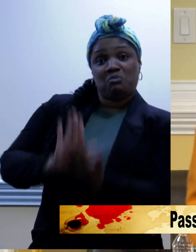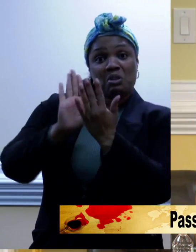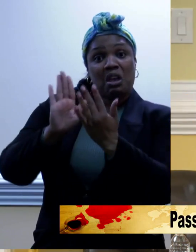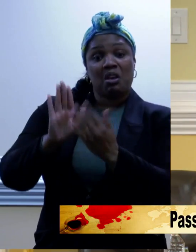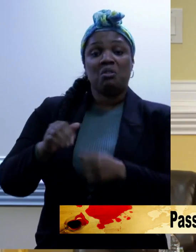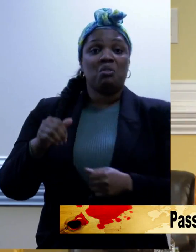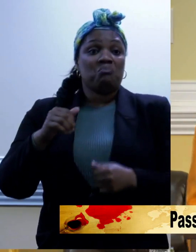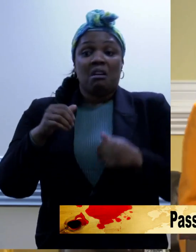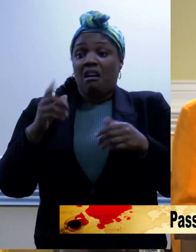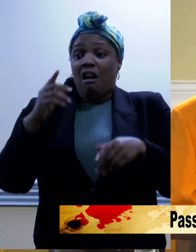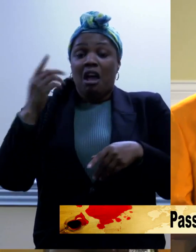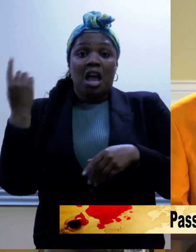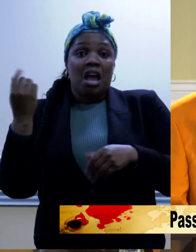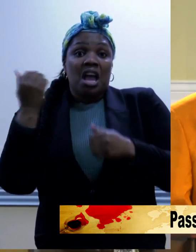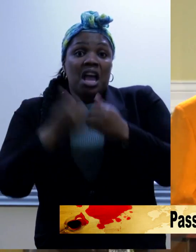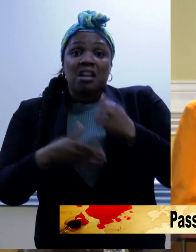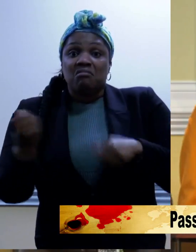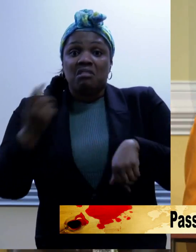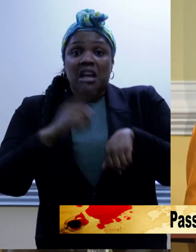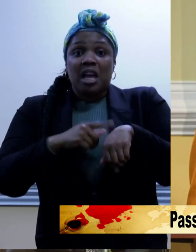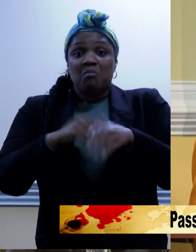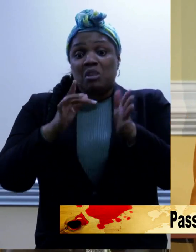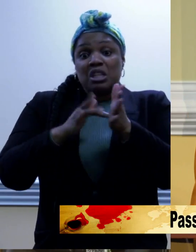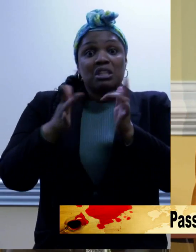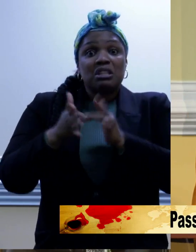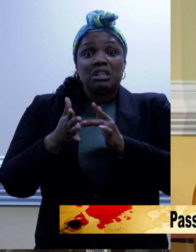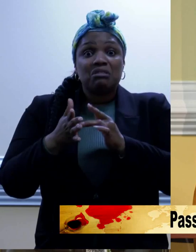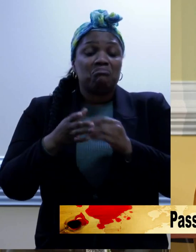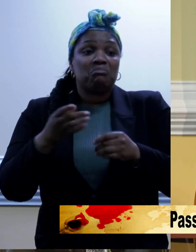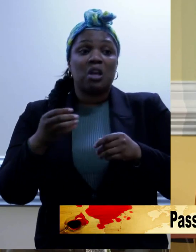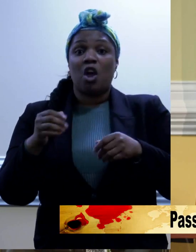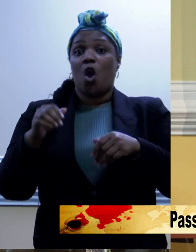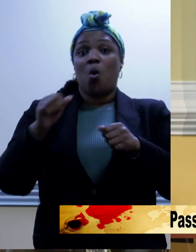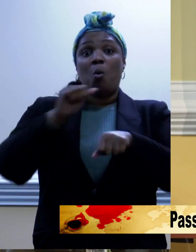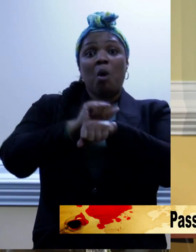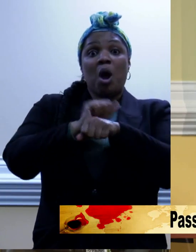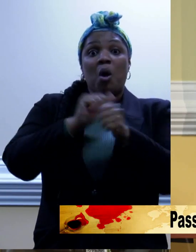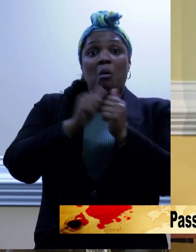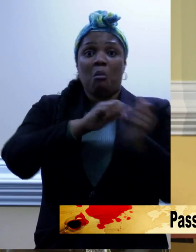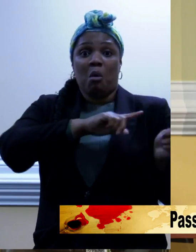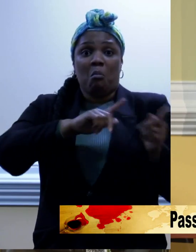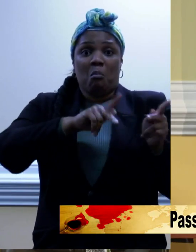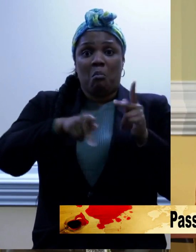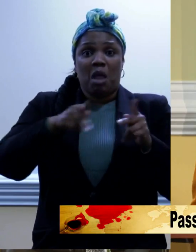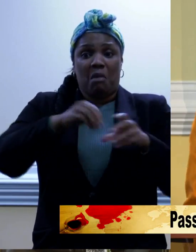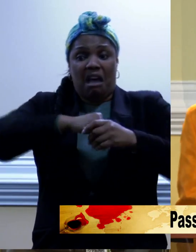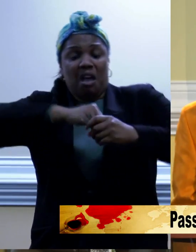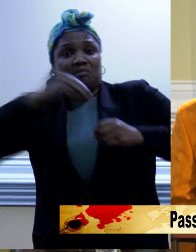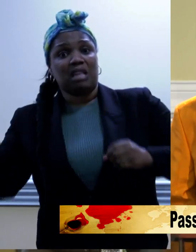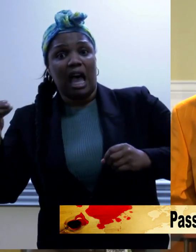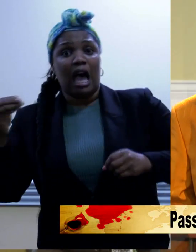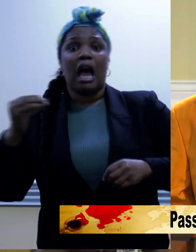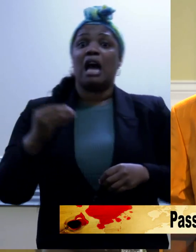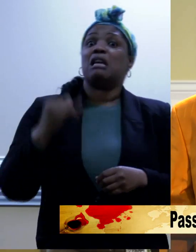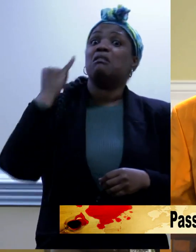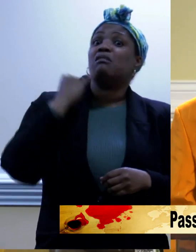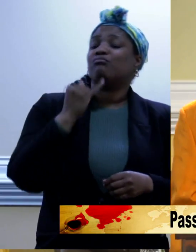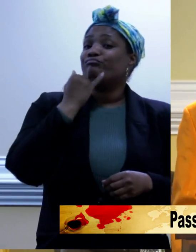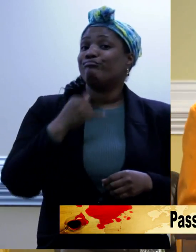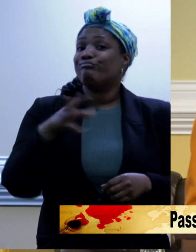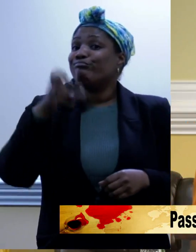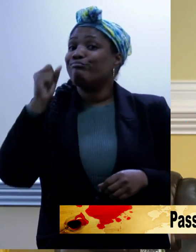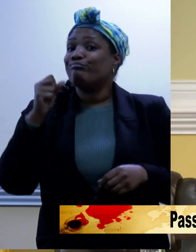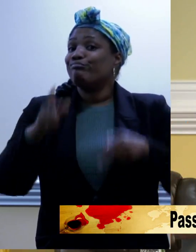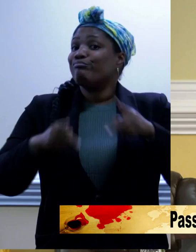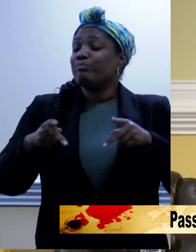anybody outside of Israel was down in Samaria when he had this conversation with this woman. Otherwise, sisters